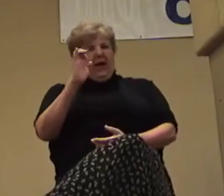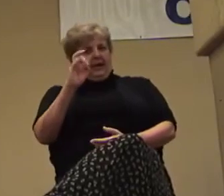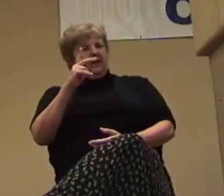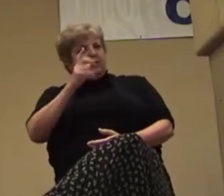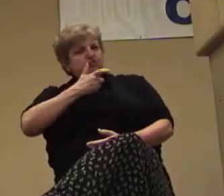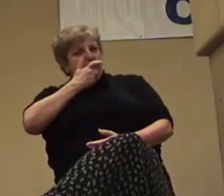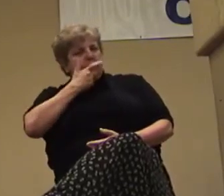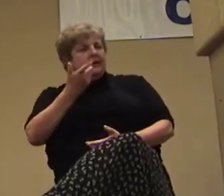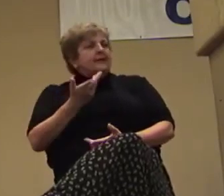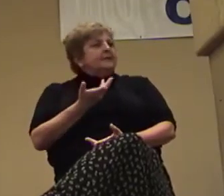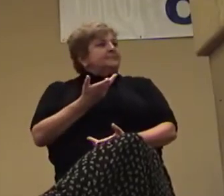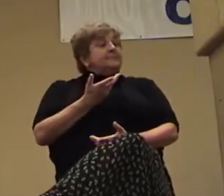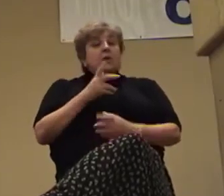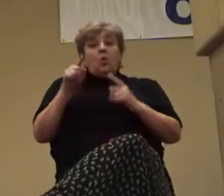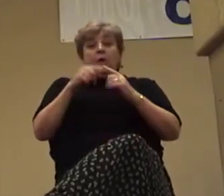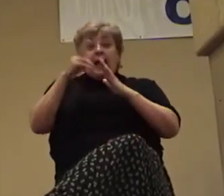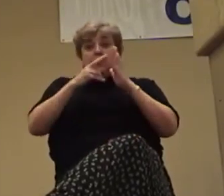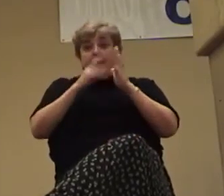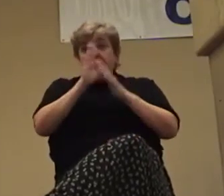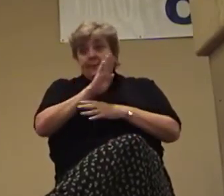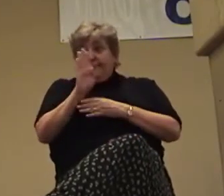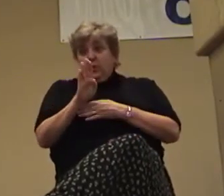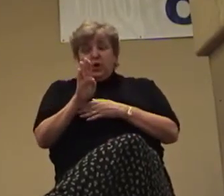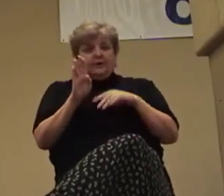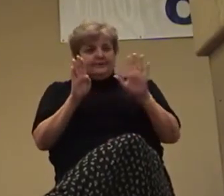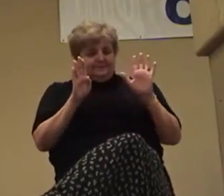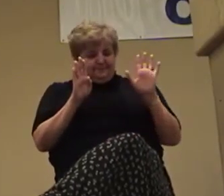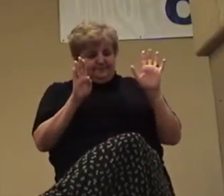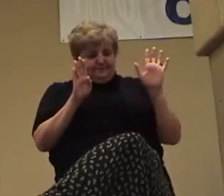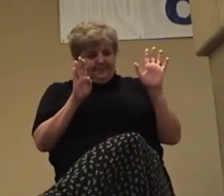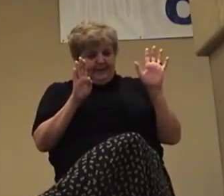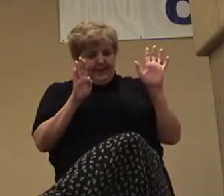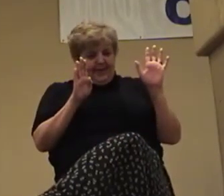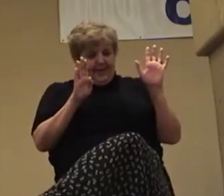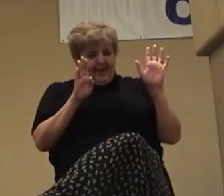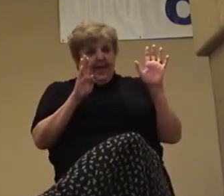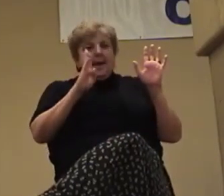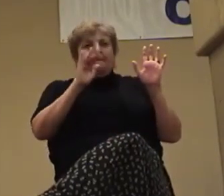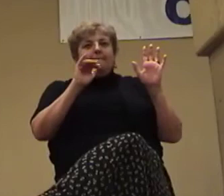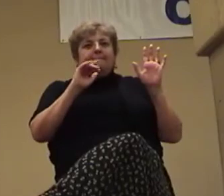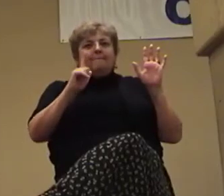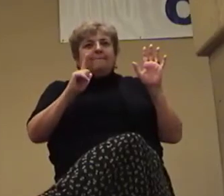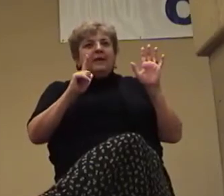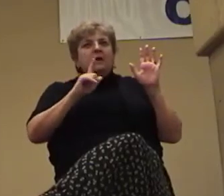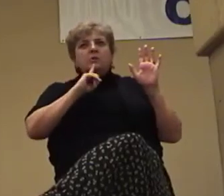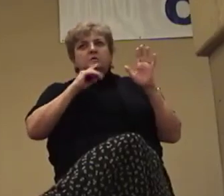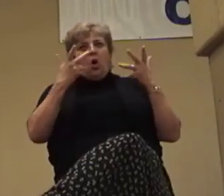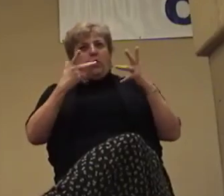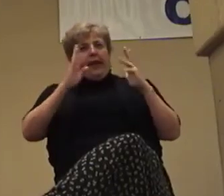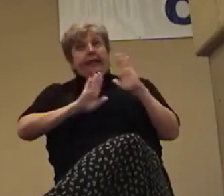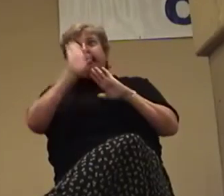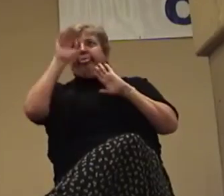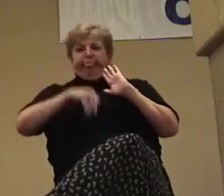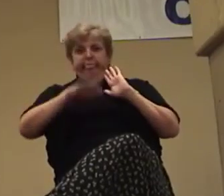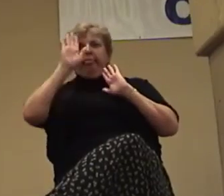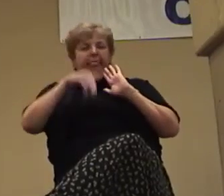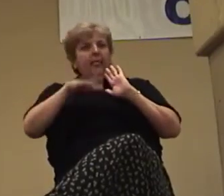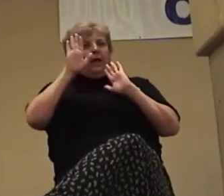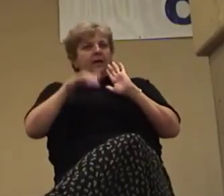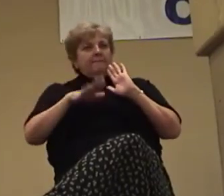when I read the big book, Bill was just taking through the highs and the lows, and Bill was saved for 3 or 4 months.